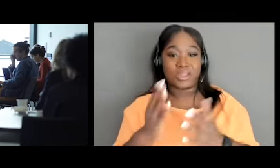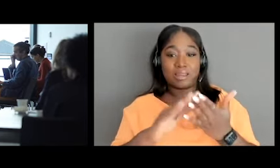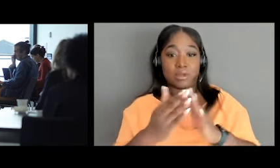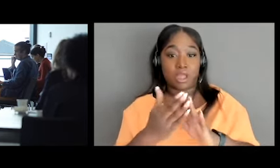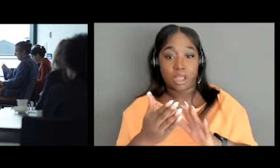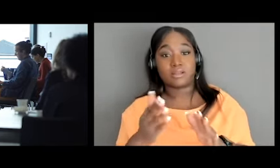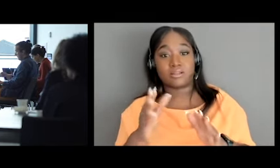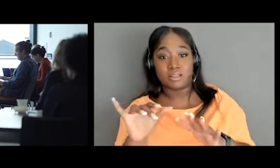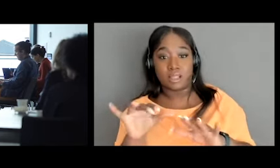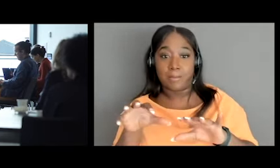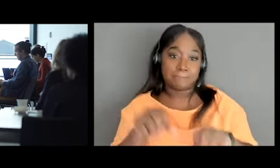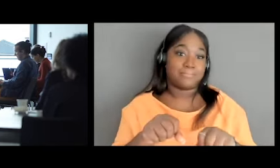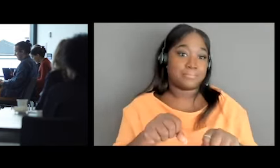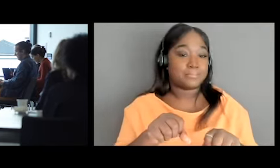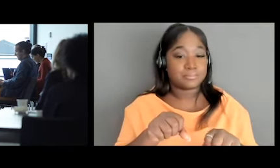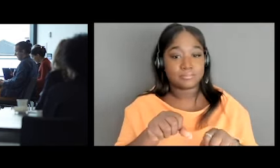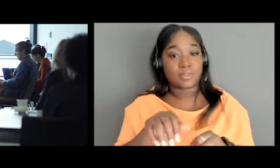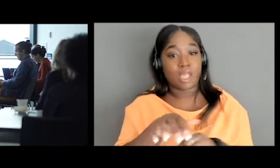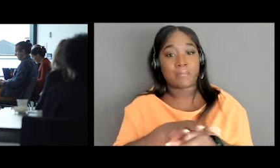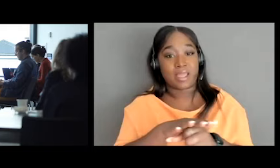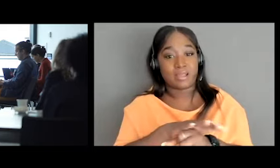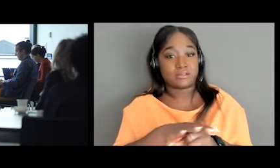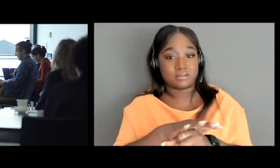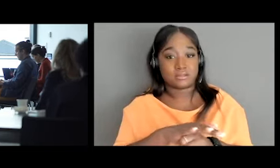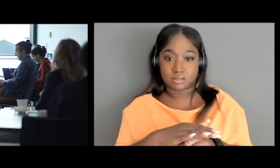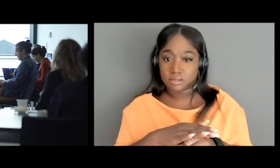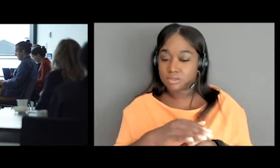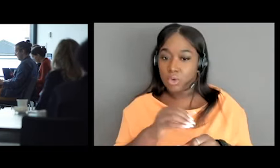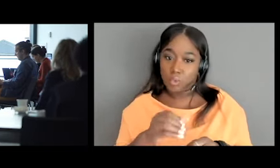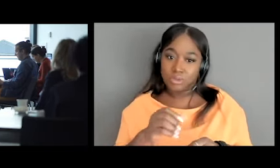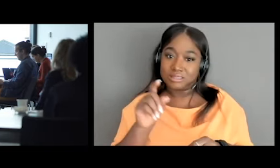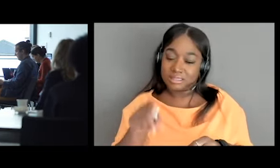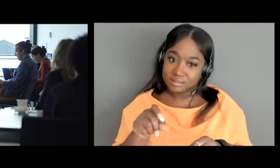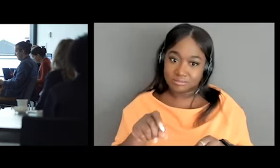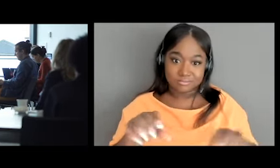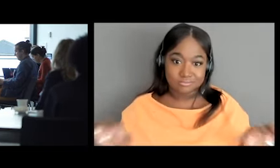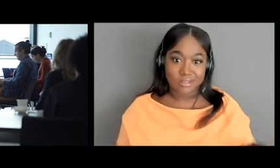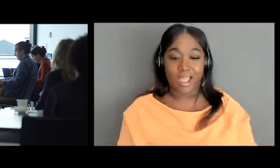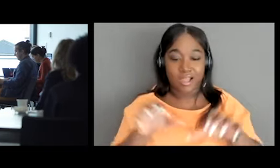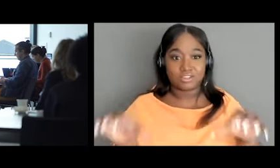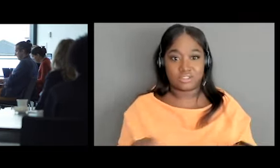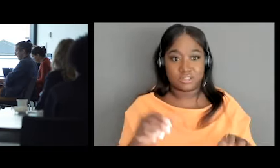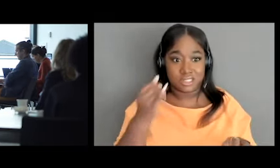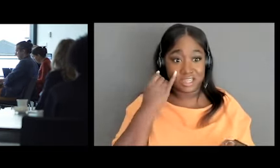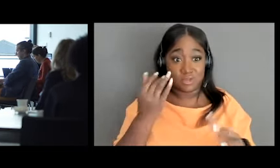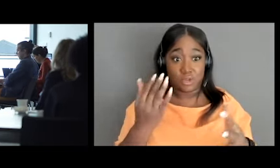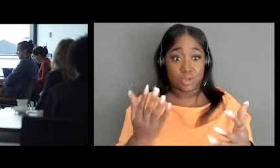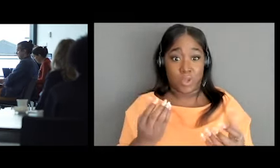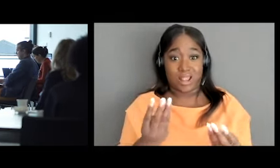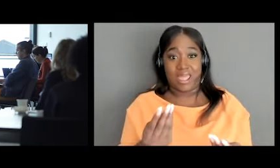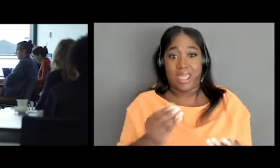right? And then whereas like, the bus service, we don't have it, so the bus line disappears,